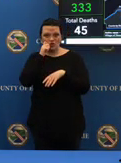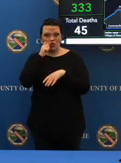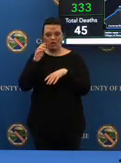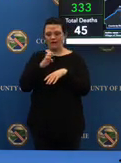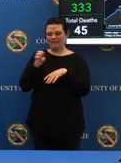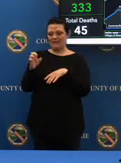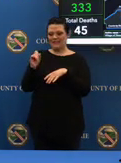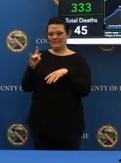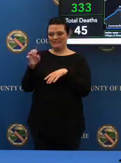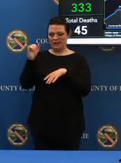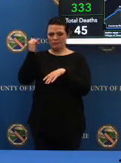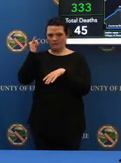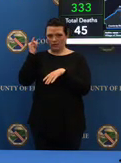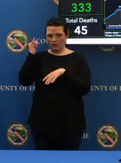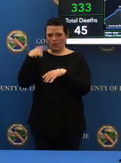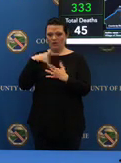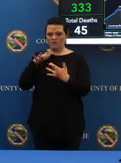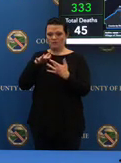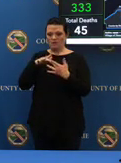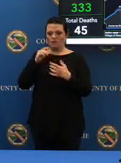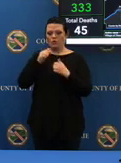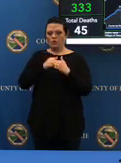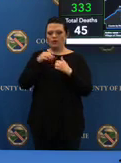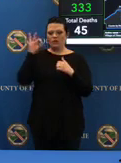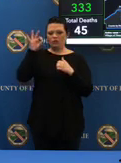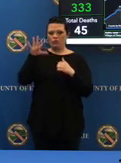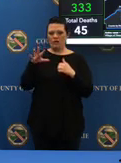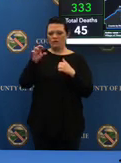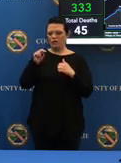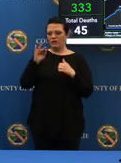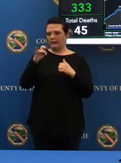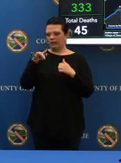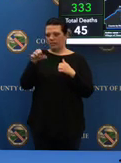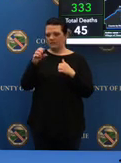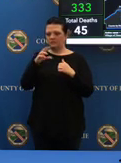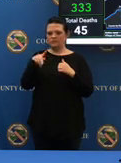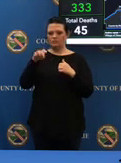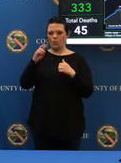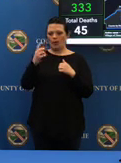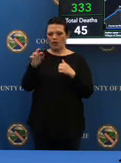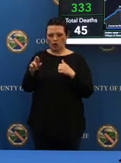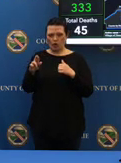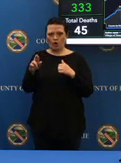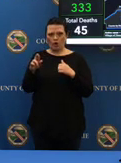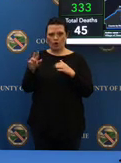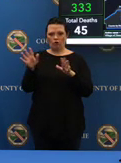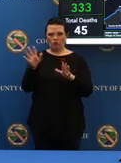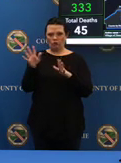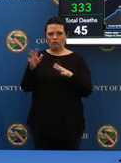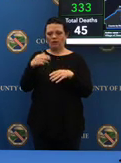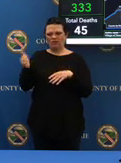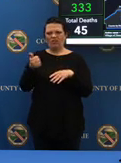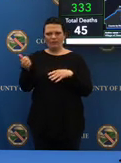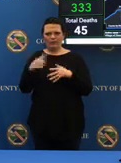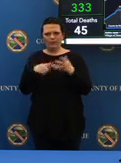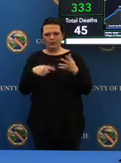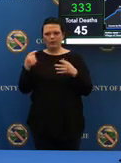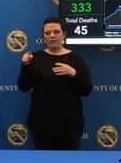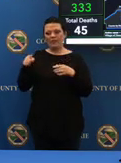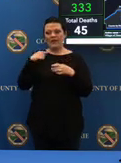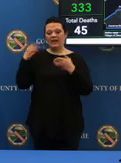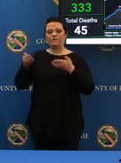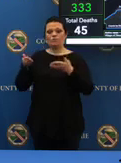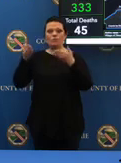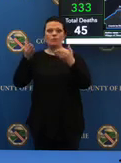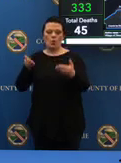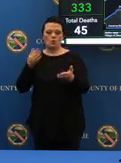with Reverend Nicholas, Reverend Pointer, and others. We have talked. They have a proposal to